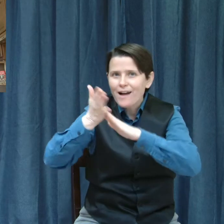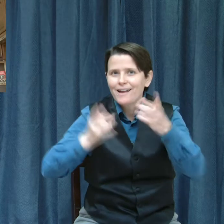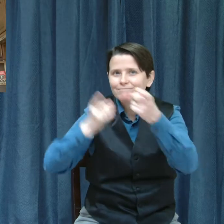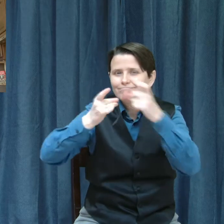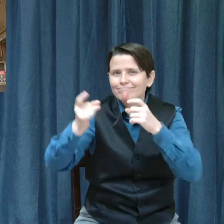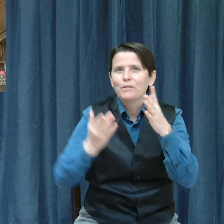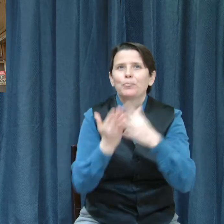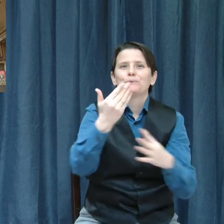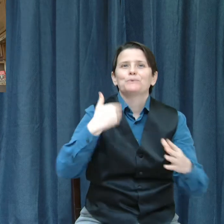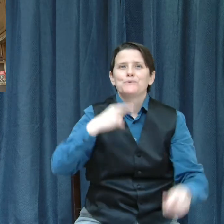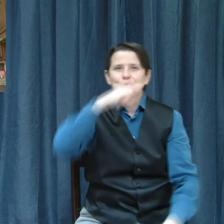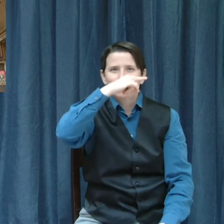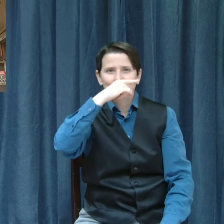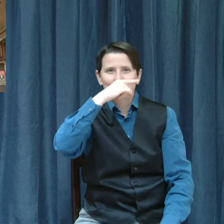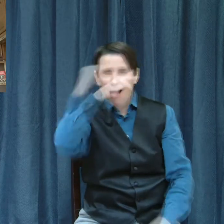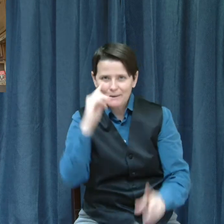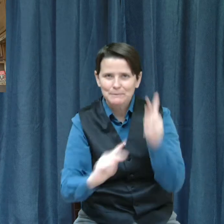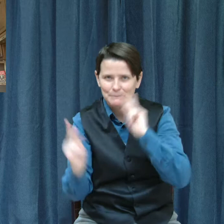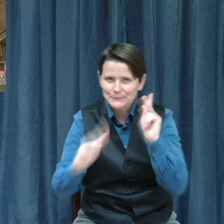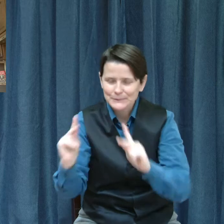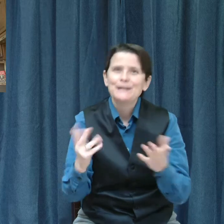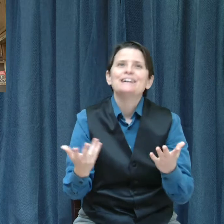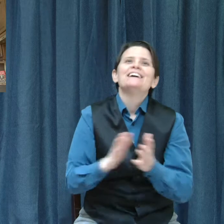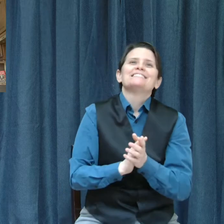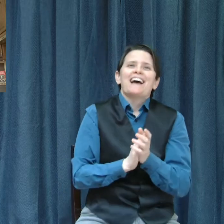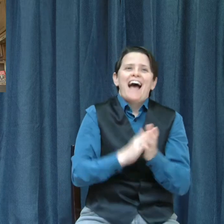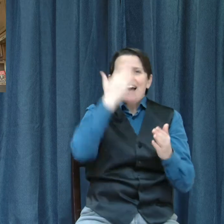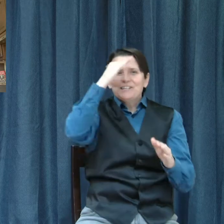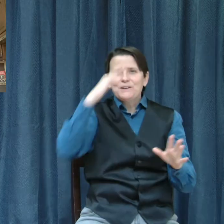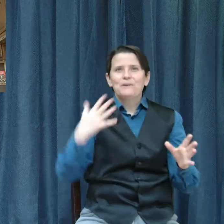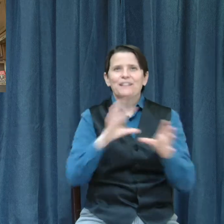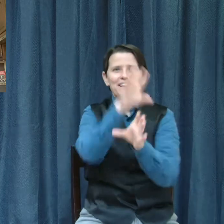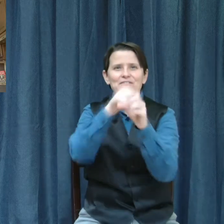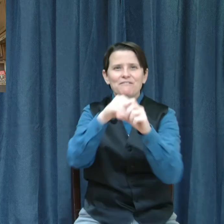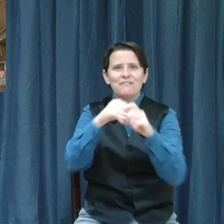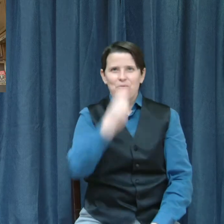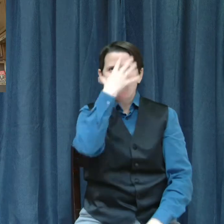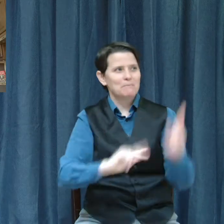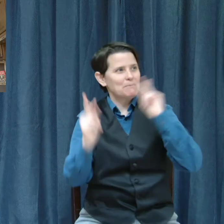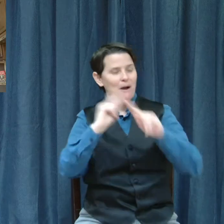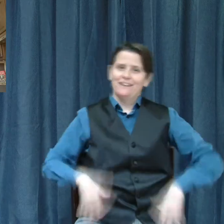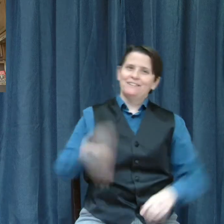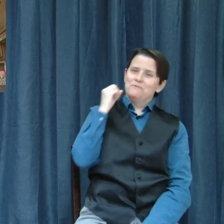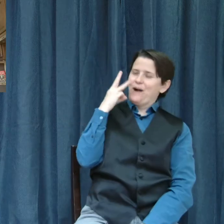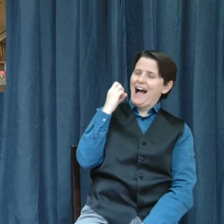2003 that Unity and New Thought also involved white people. I had no idea. I'm like, wow, this Black church sure has a lot of